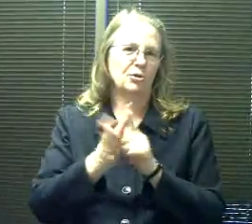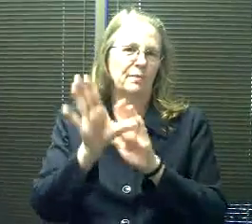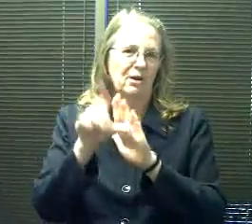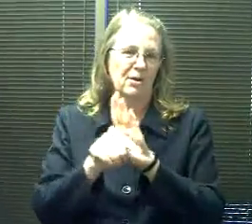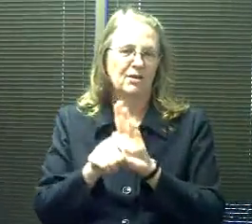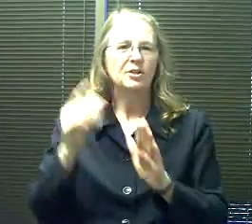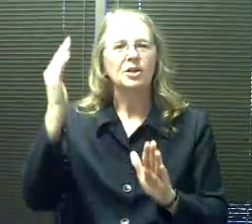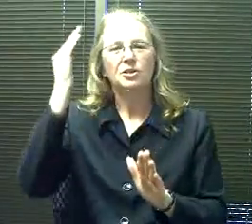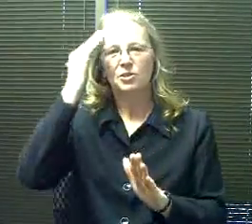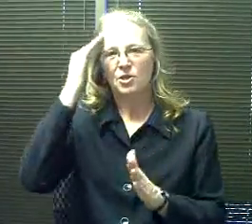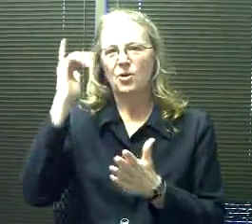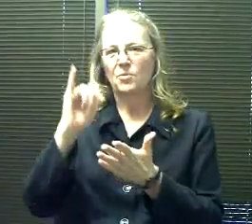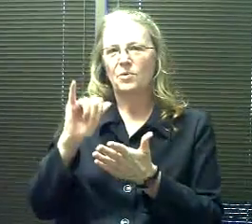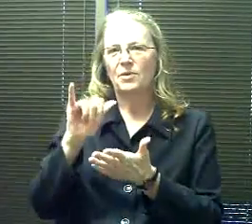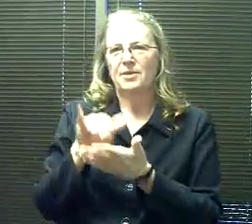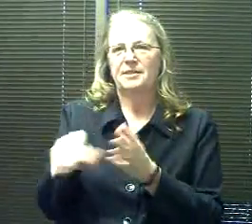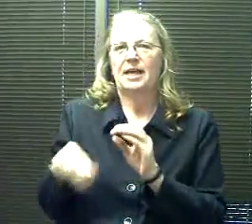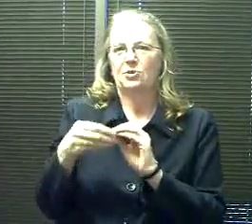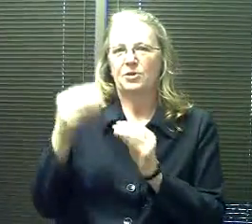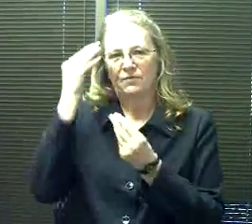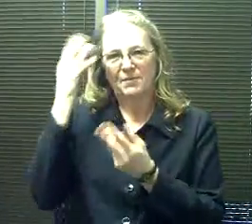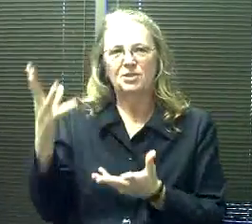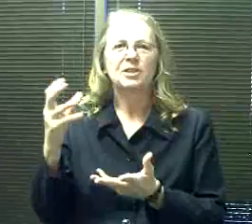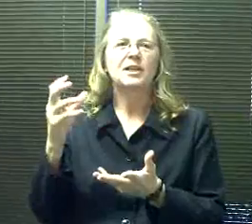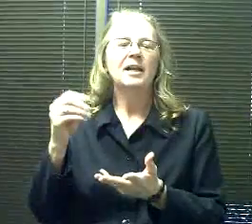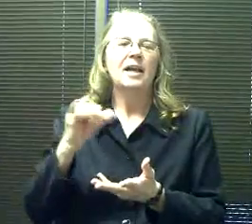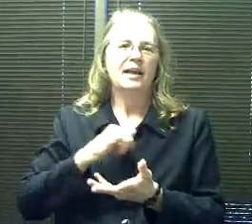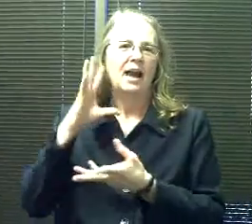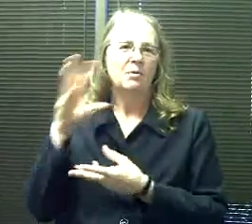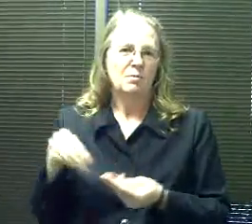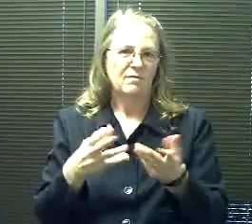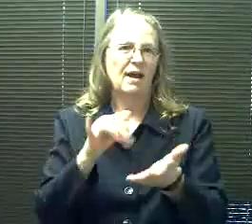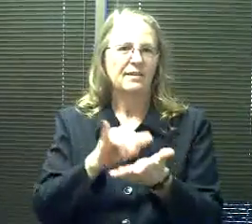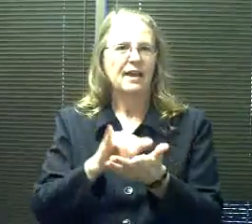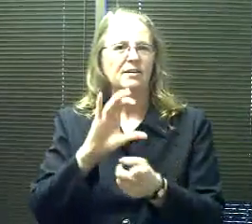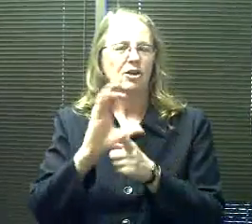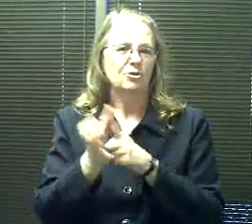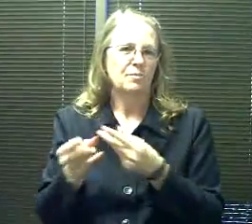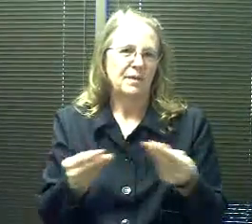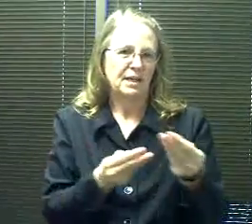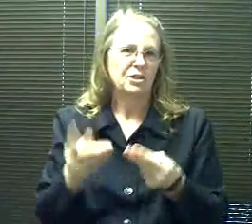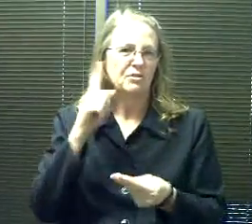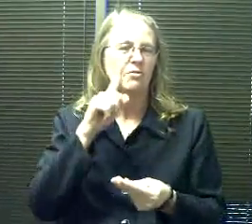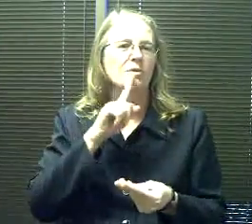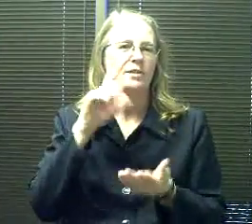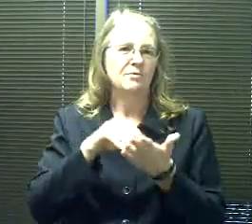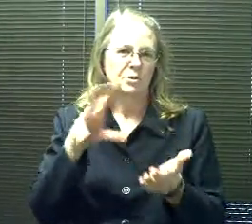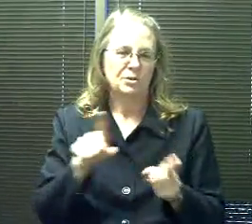cultural background to know this extra information, and I would provide that cultural mediation for the deaf student